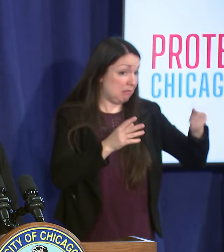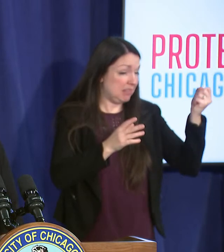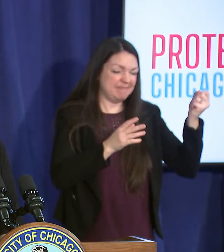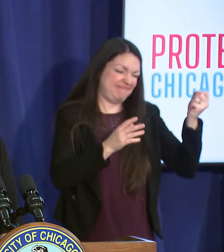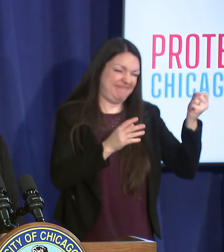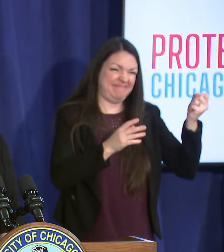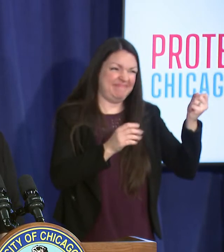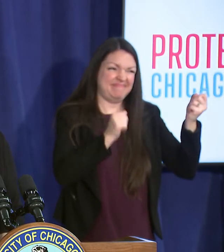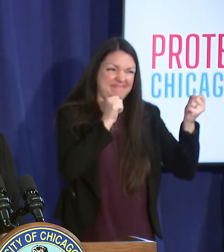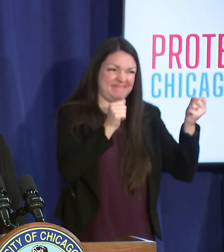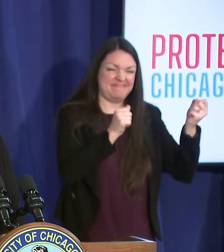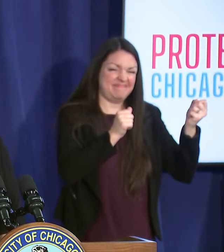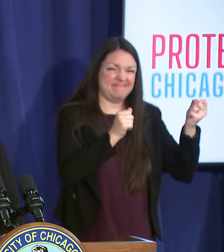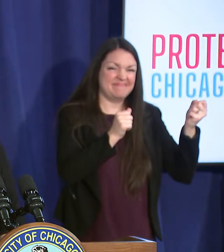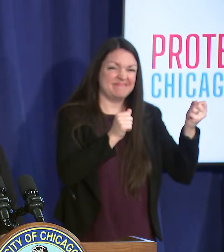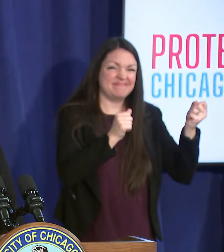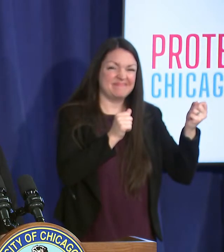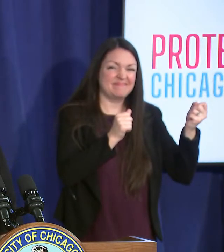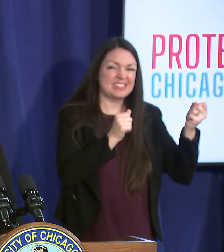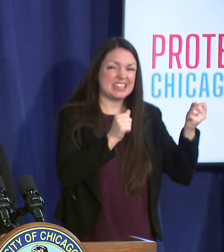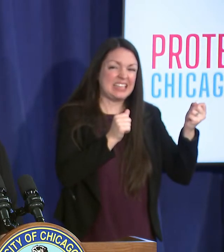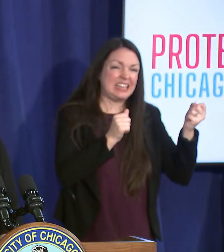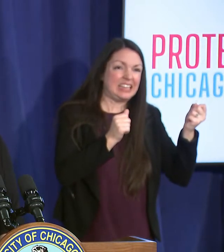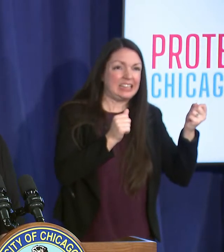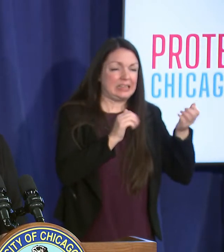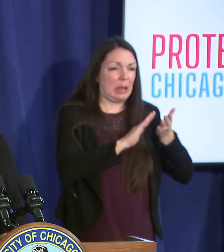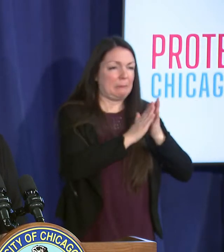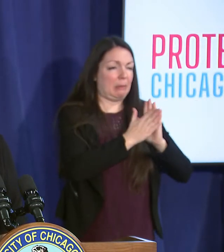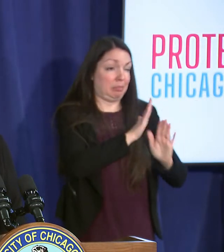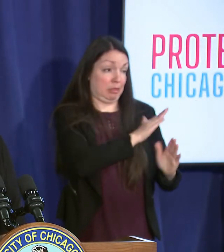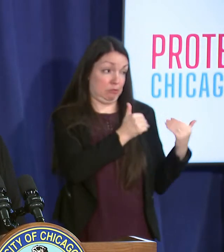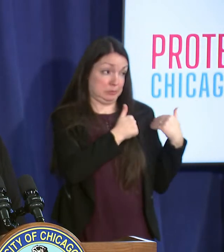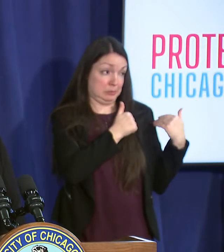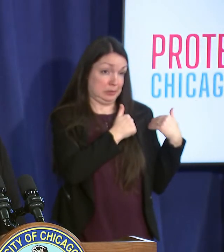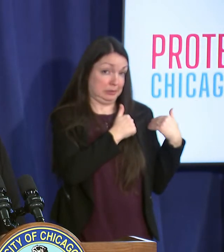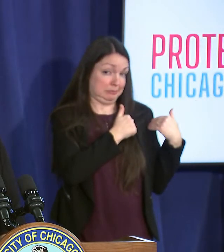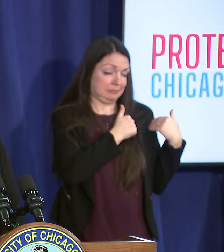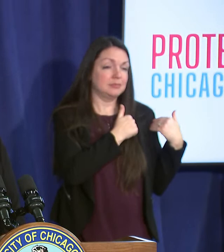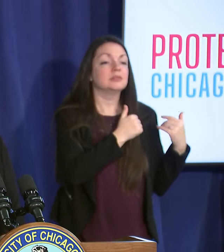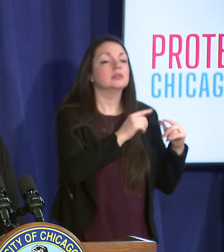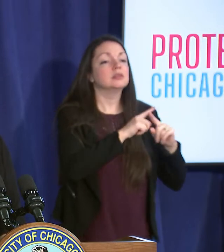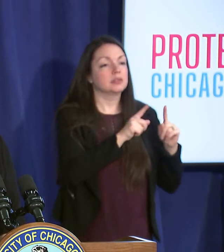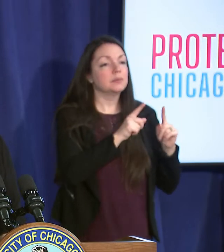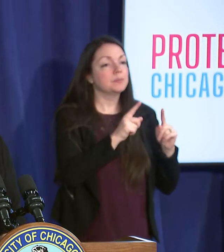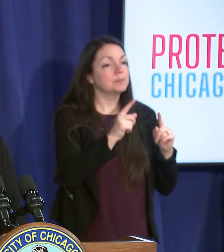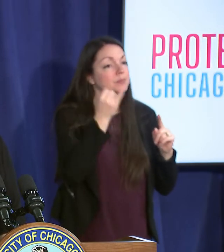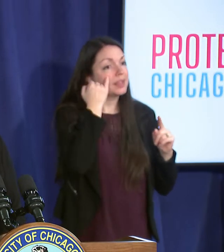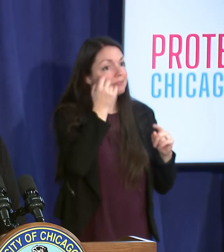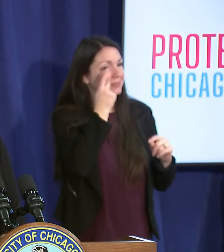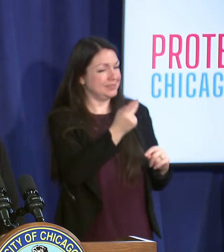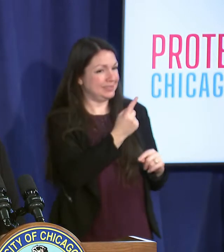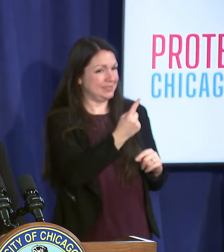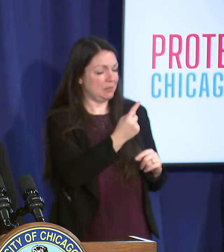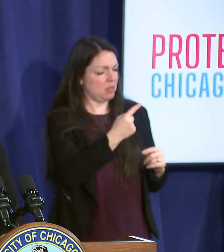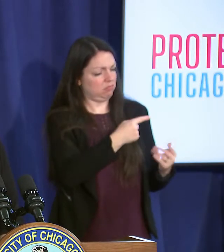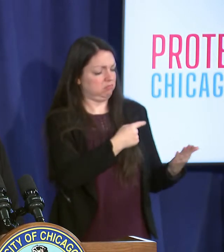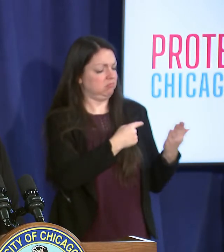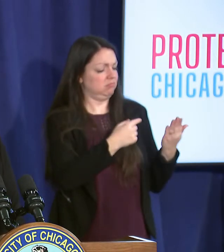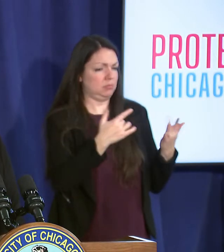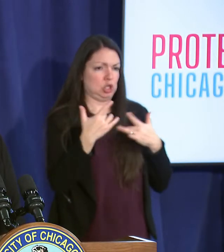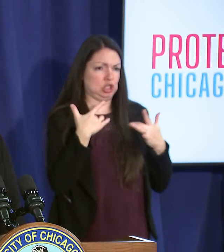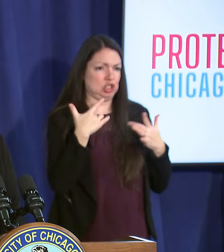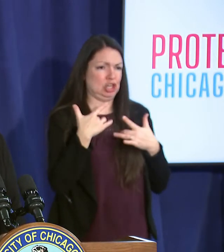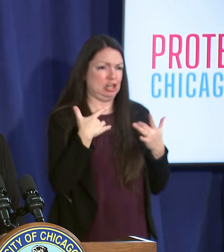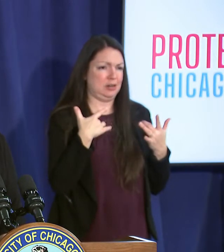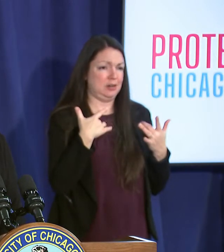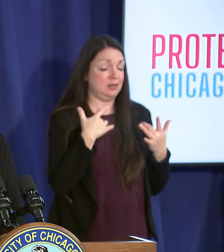se, because I think then it becomes their responsibility at some level. But certainly if they are seeing something of concern,